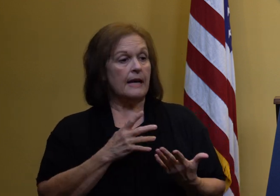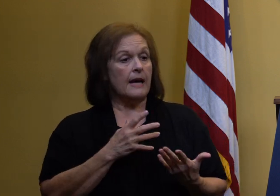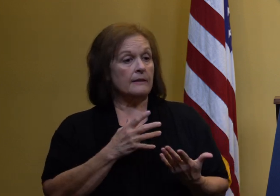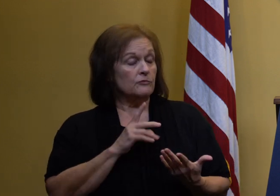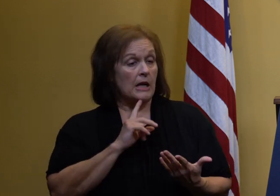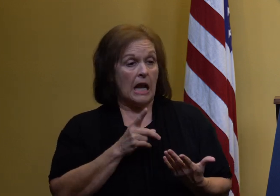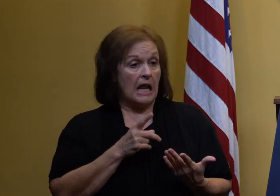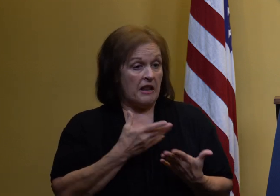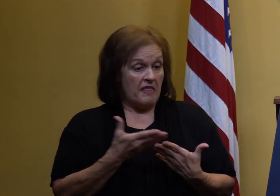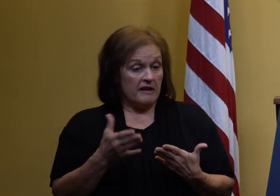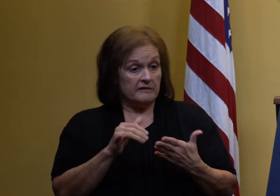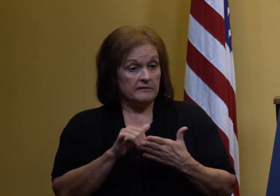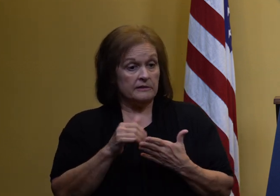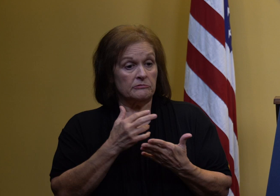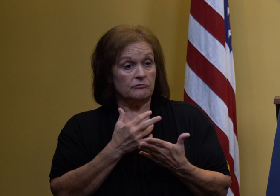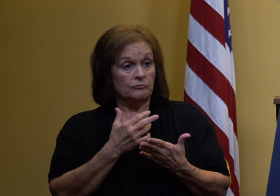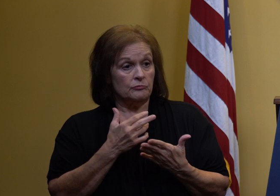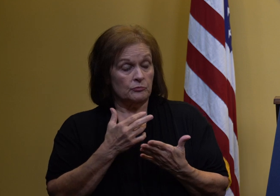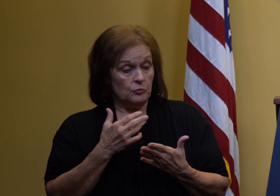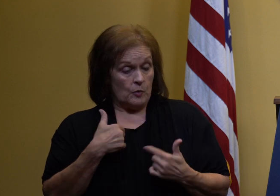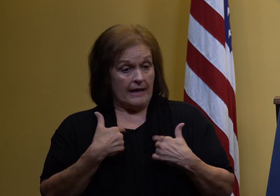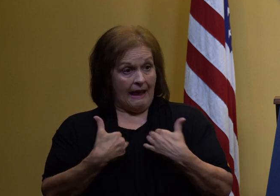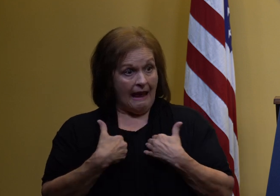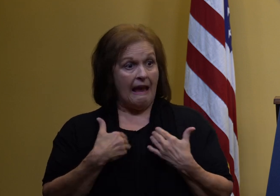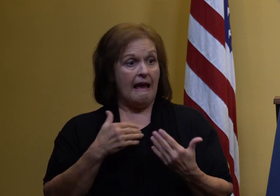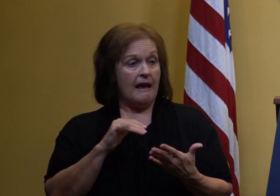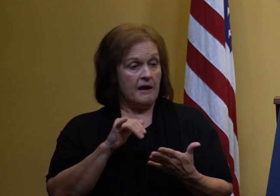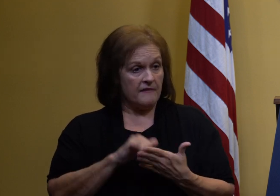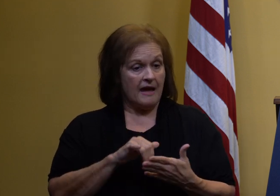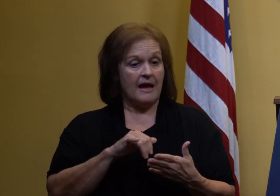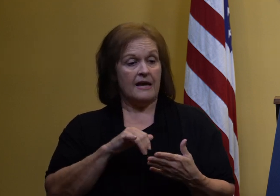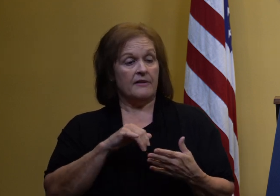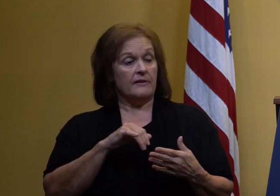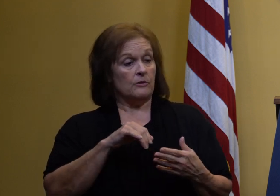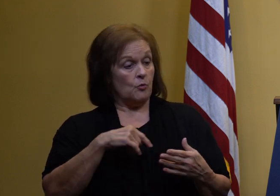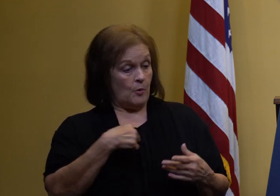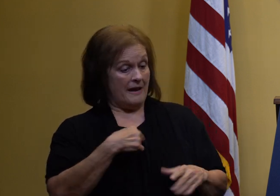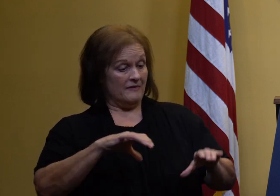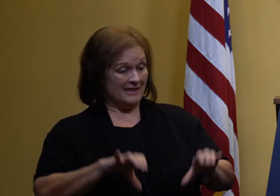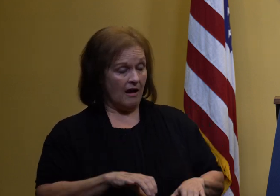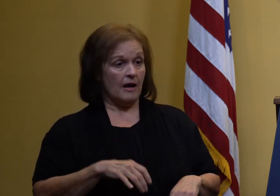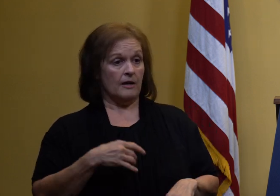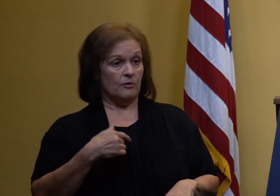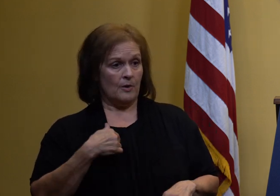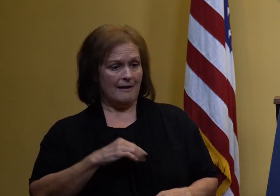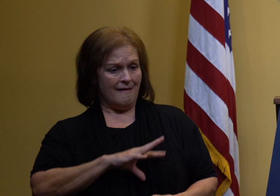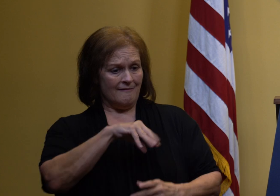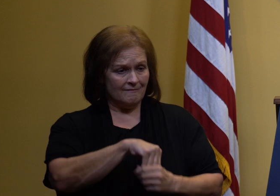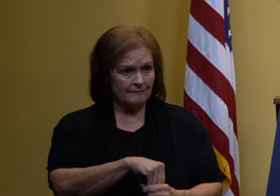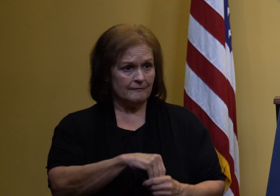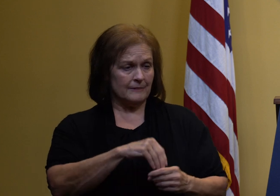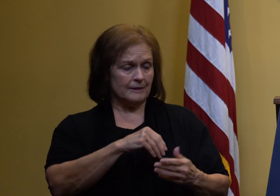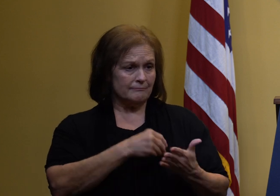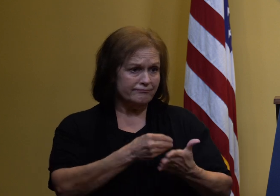line, just the tools, resources, and force multipliers that the city of New Orleans has made investments in. It sets it